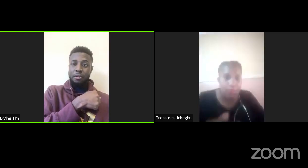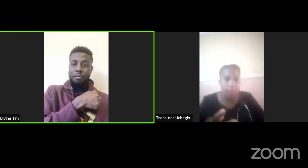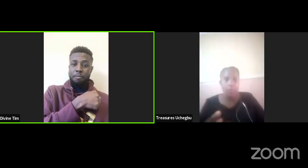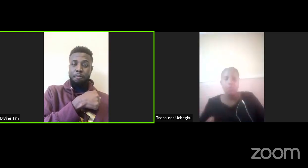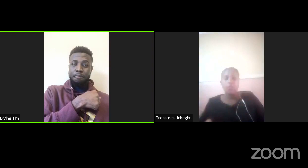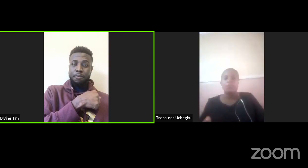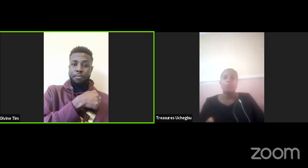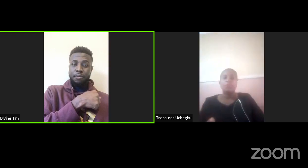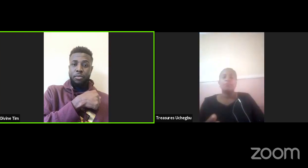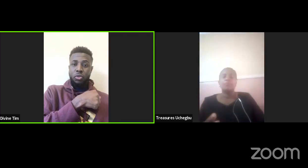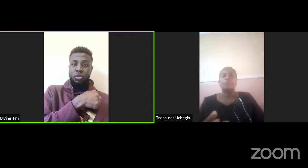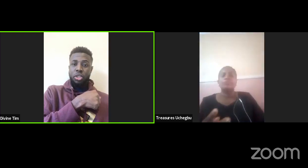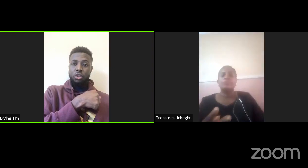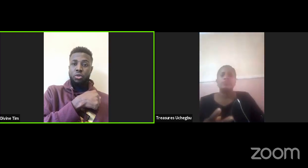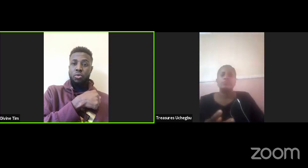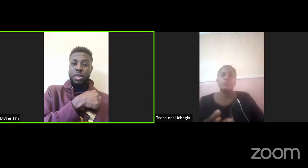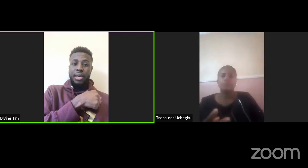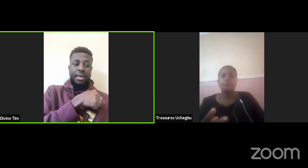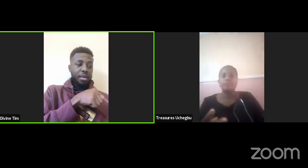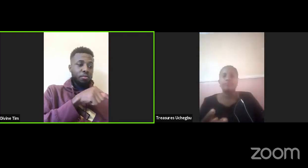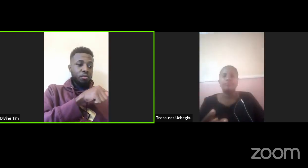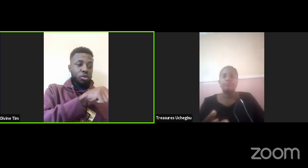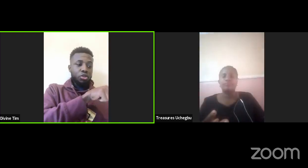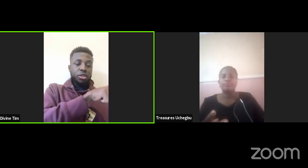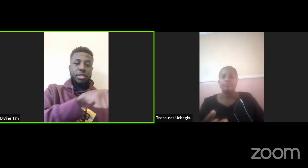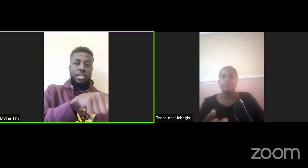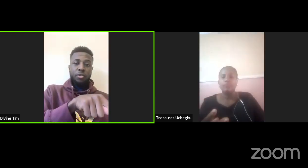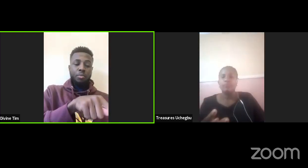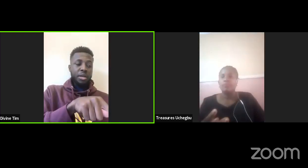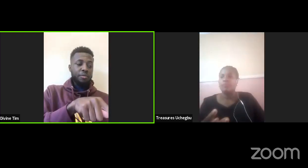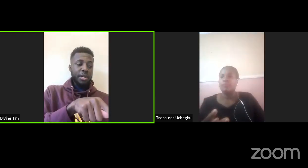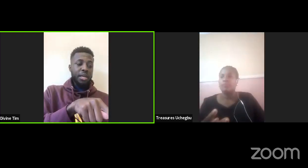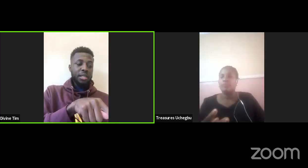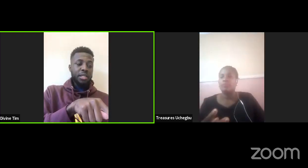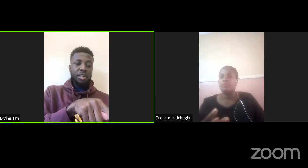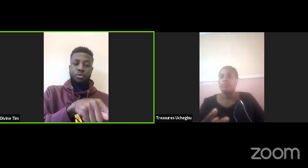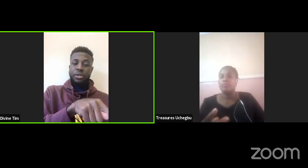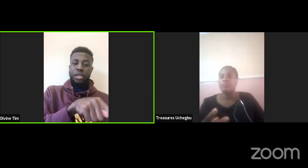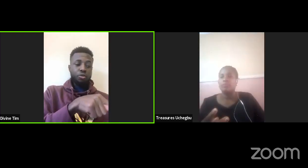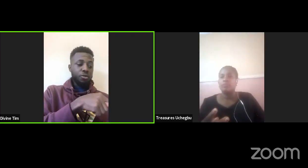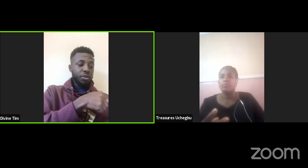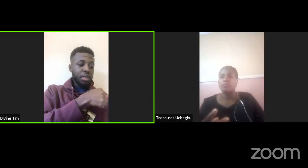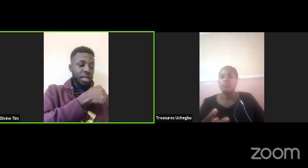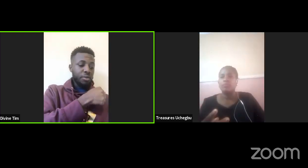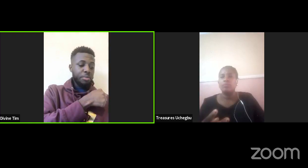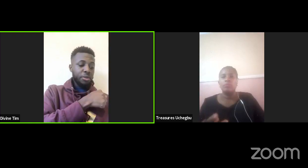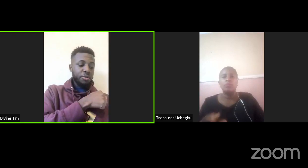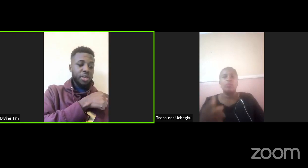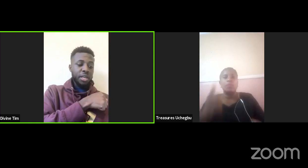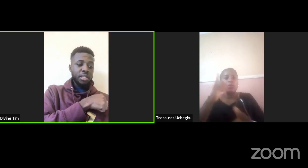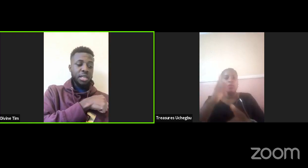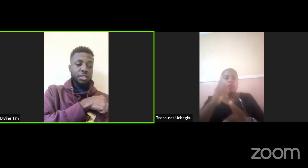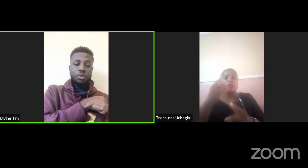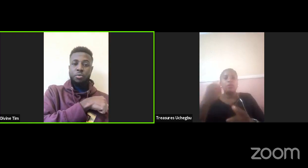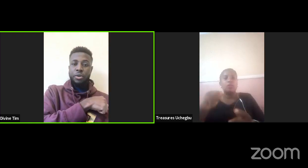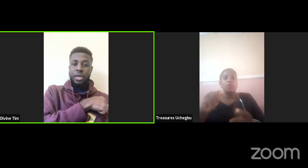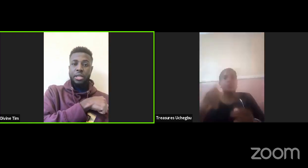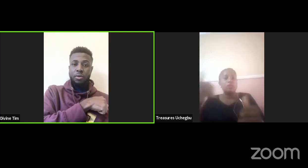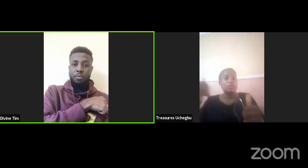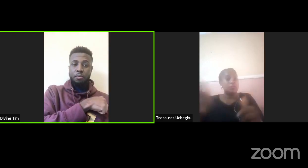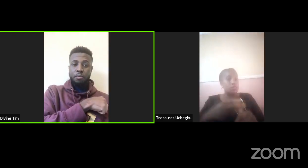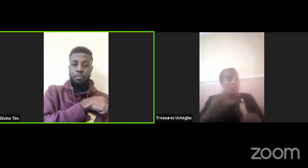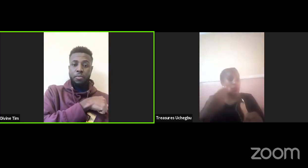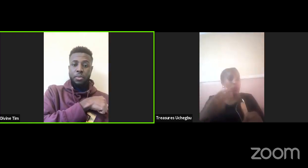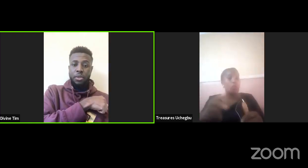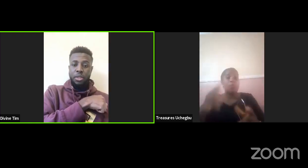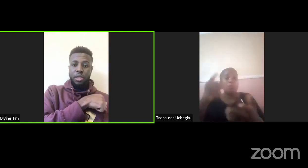in. You see, so just the second part of my essay is already introducing another part of the essay that is somewhere right